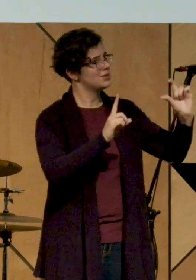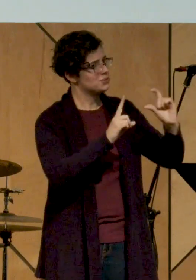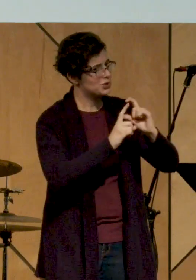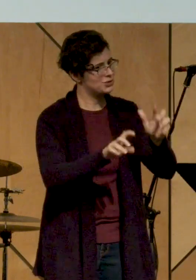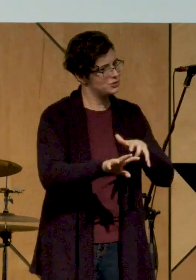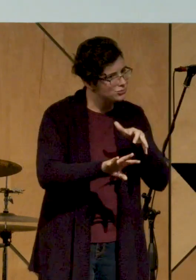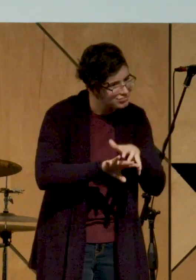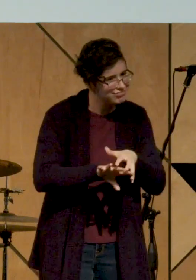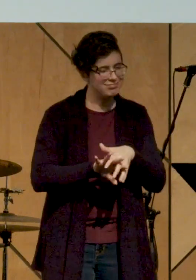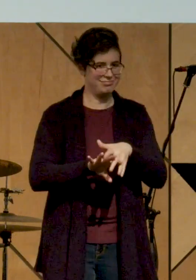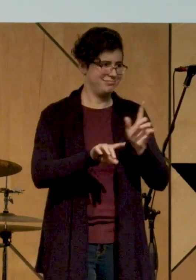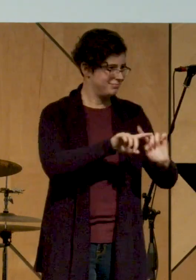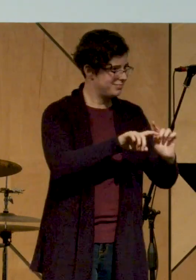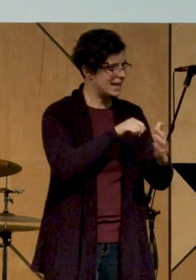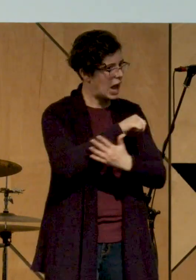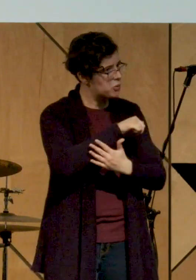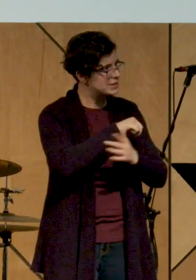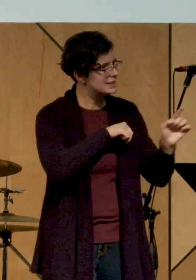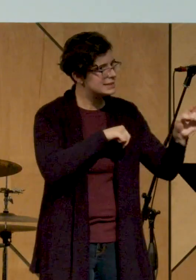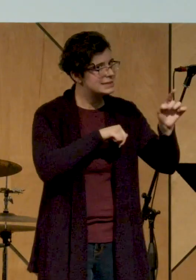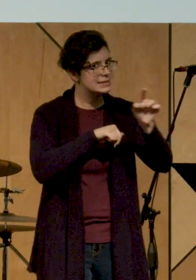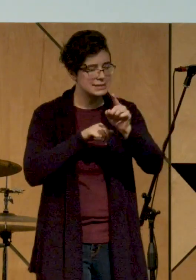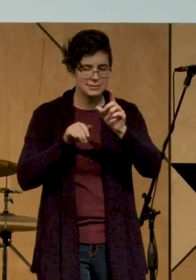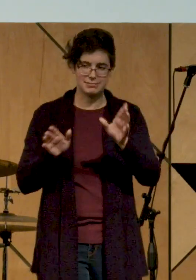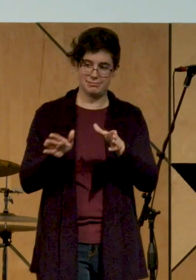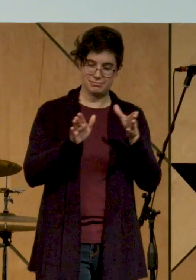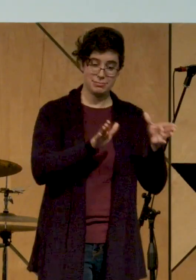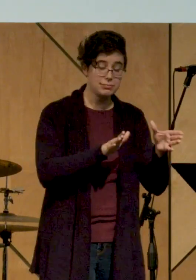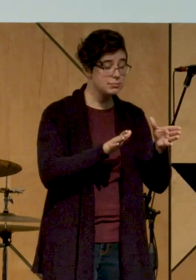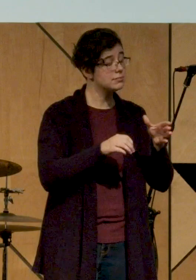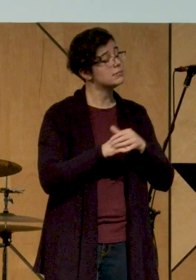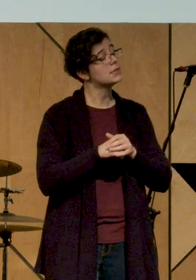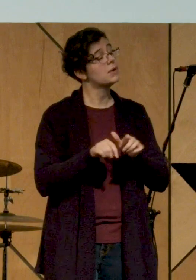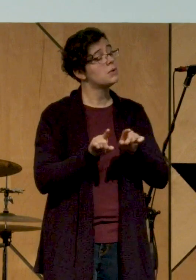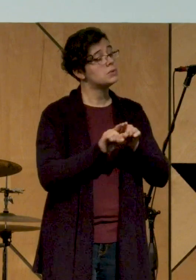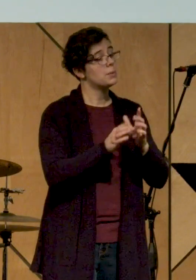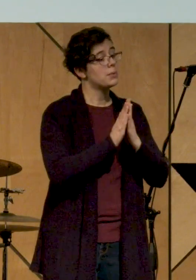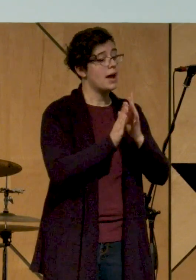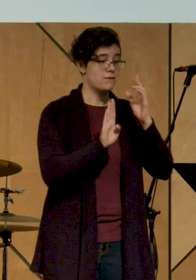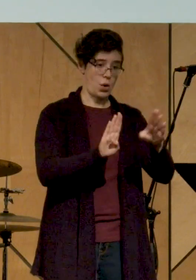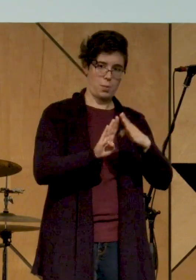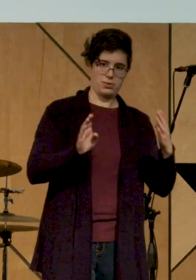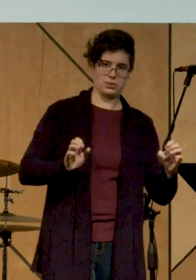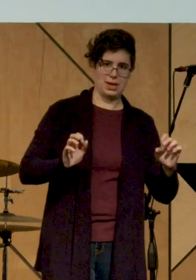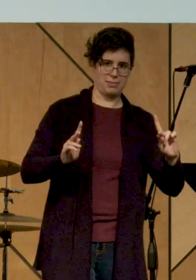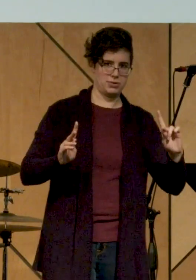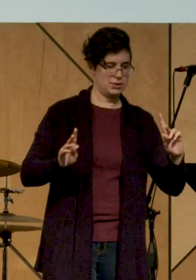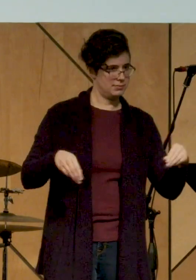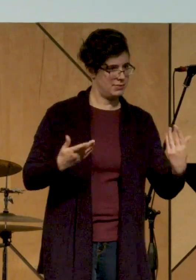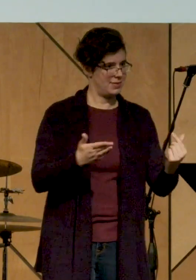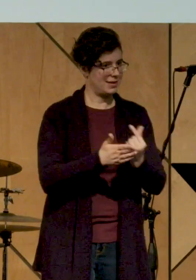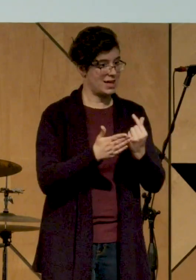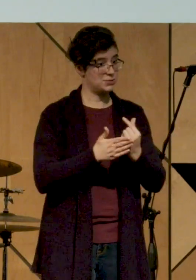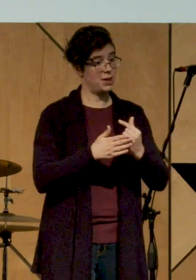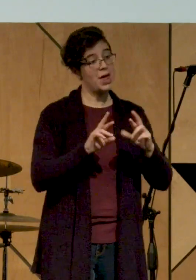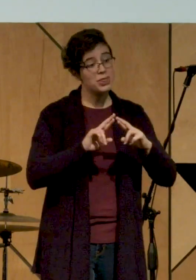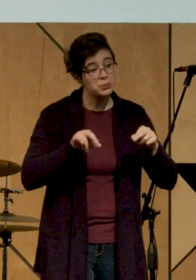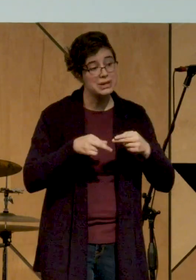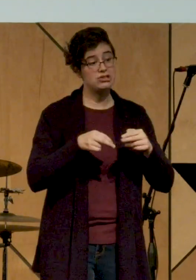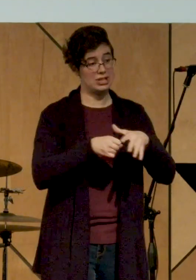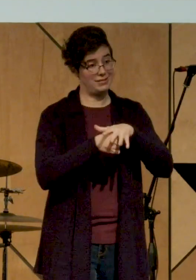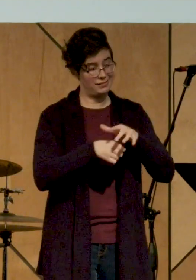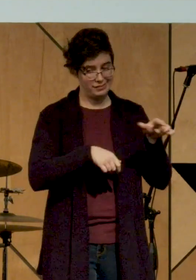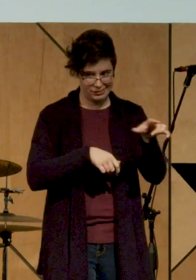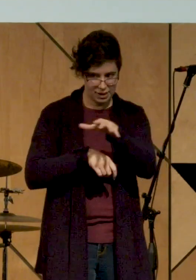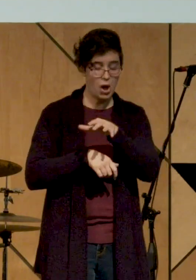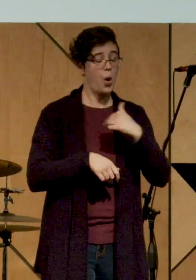these places. All right, pray for open doors locally. We also are praying for open doors regionally, all right?